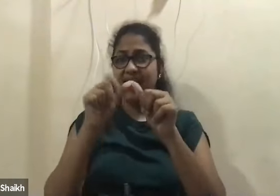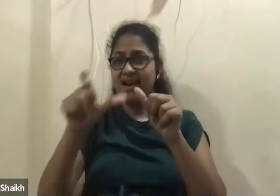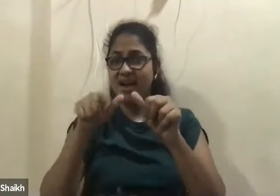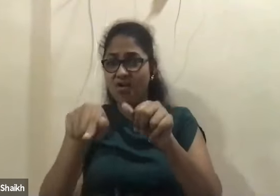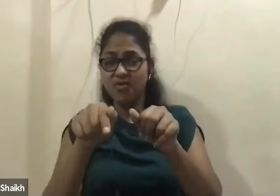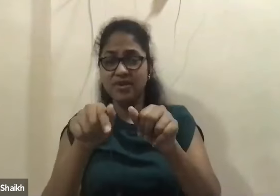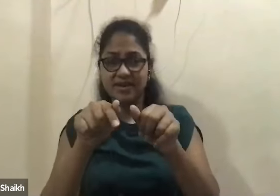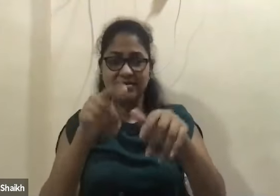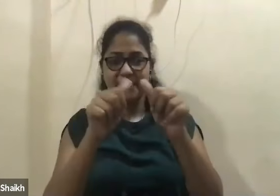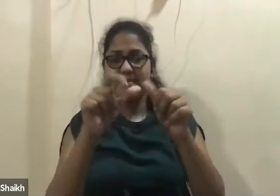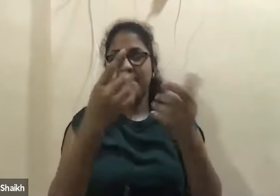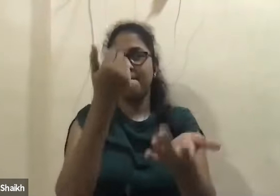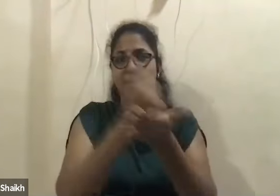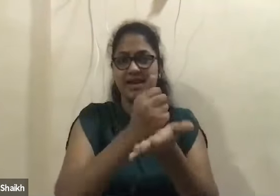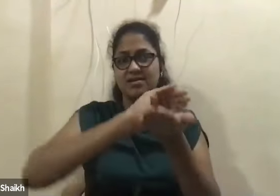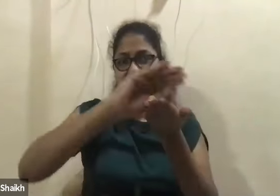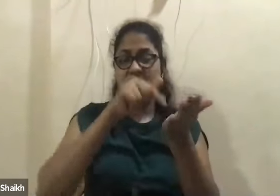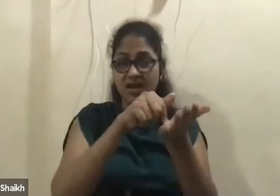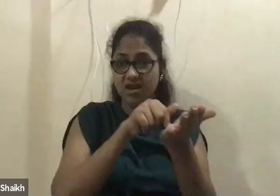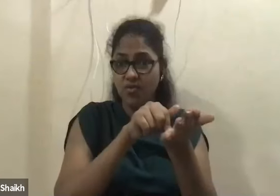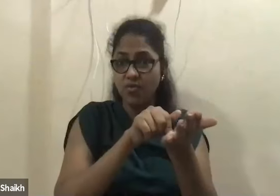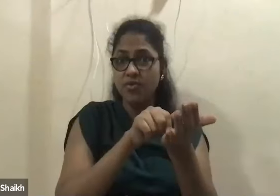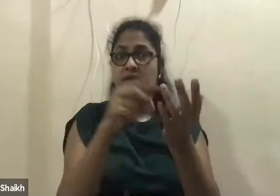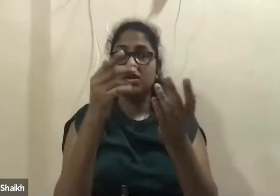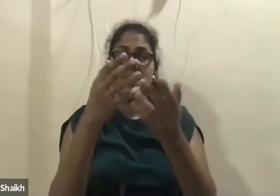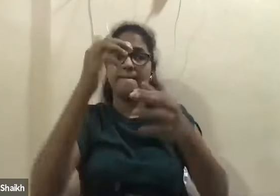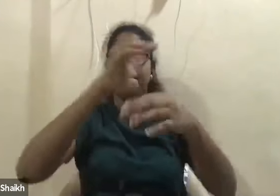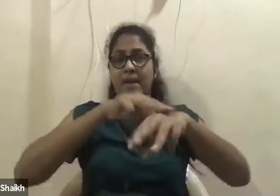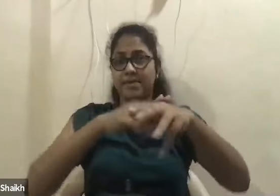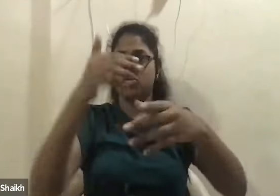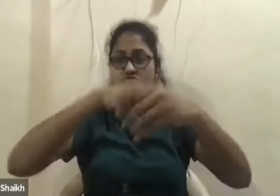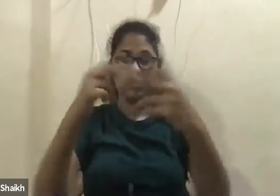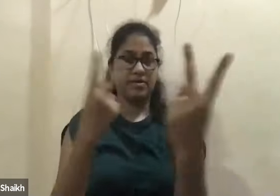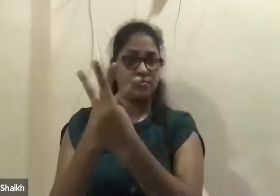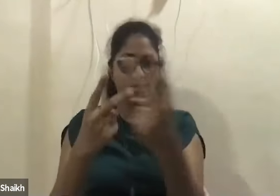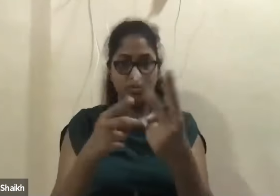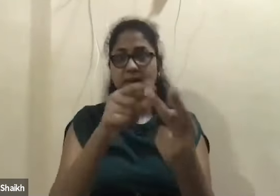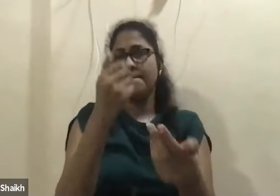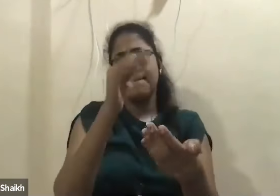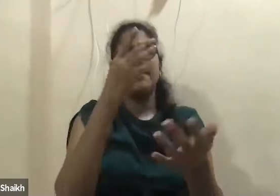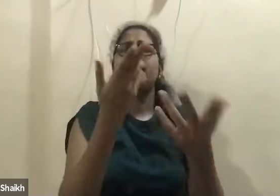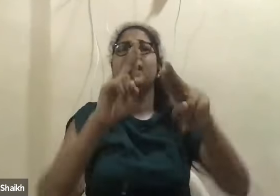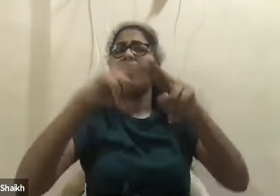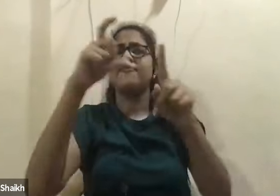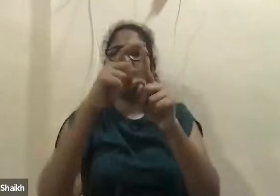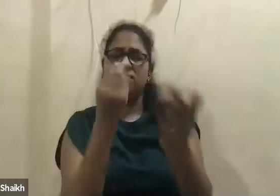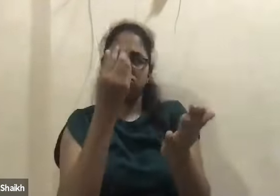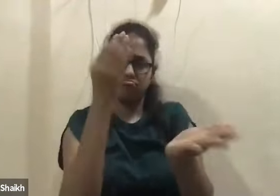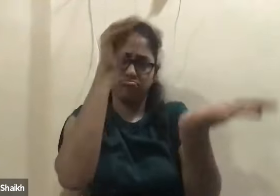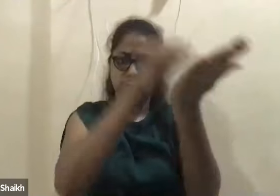means after their demise, nobody can claim that whatever the amount we have kept in fixed deposit, as it is by will that we